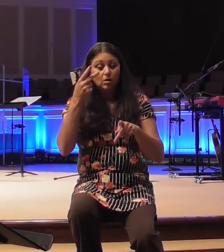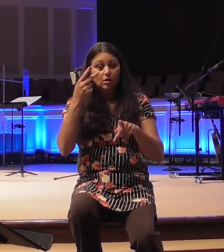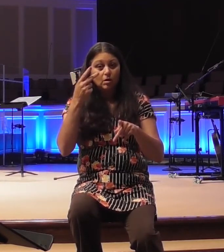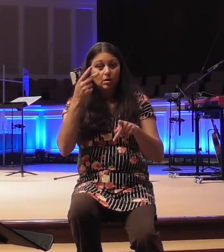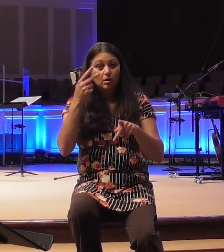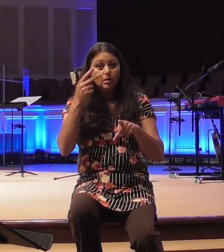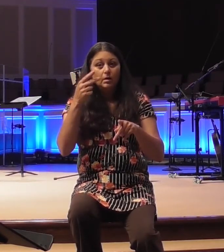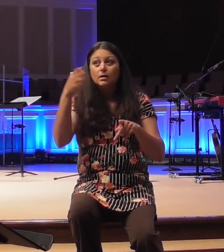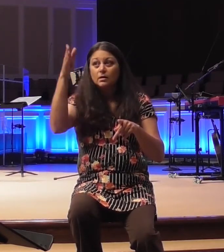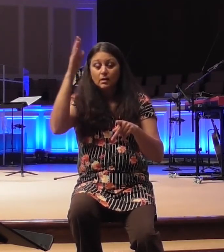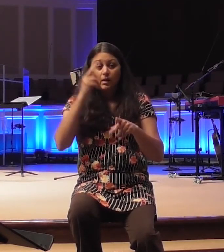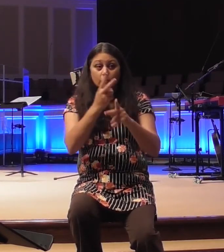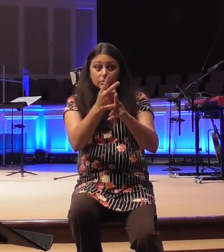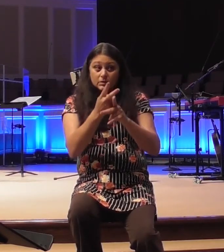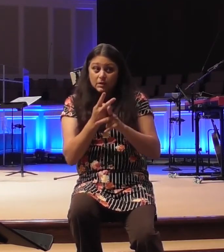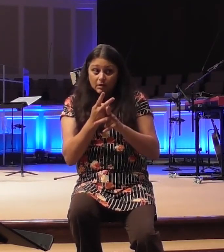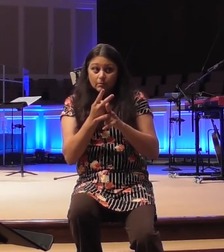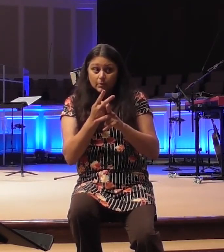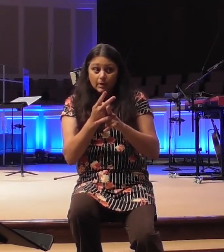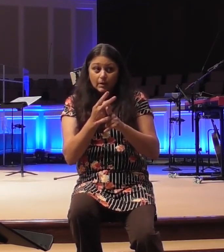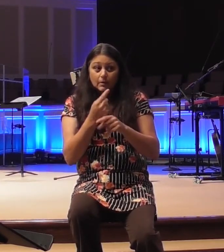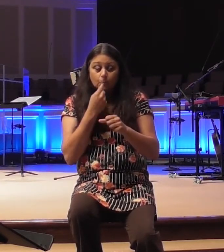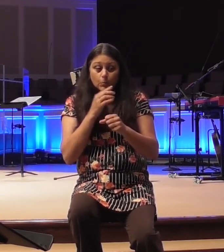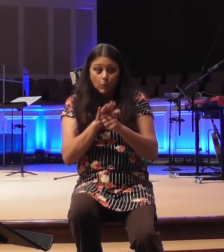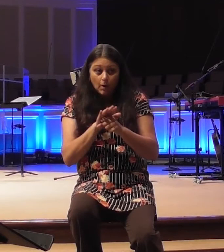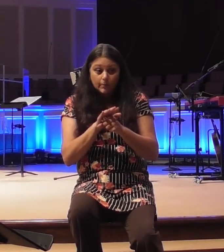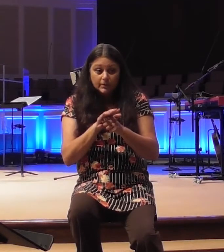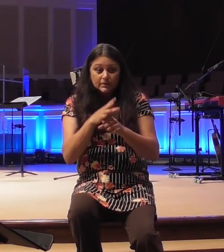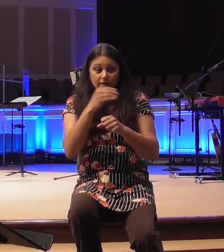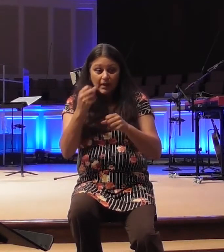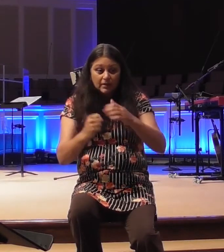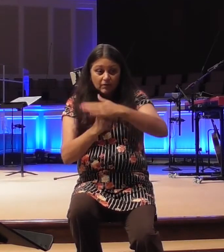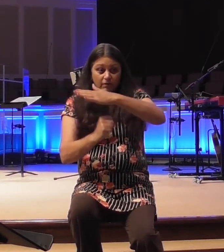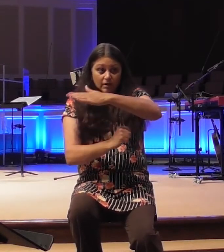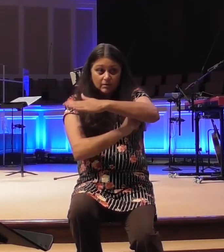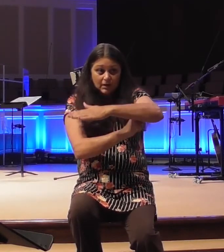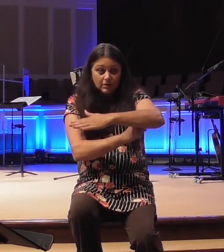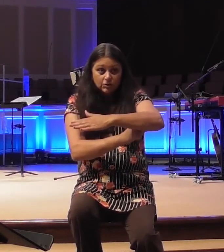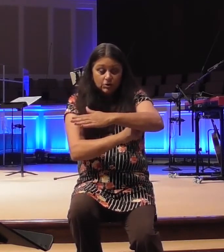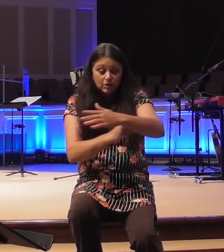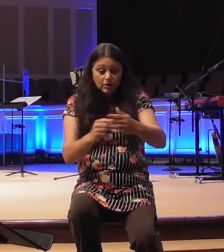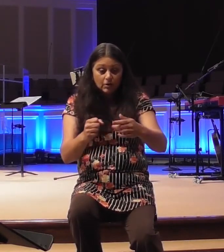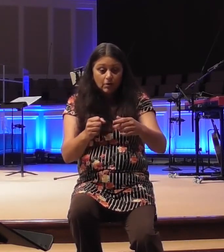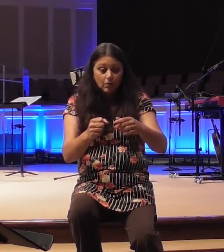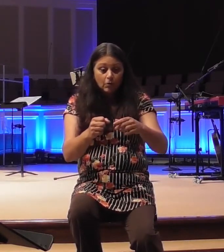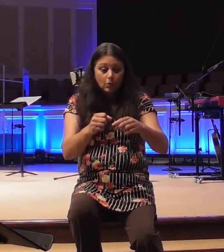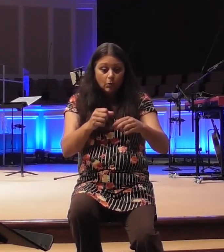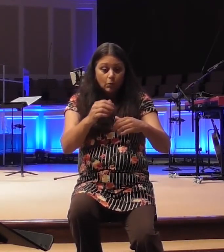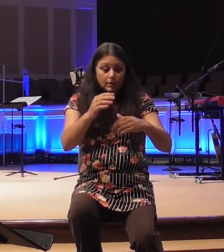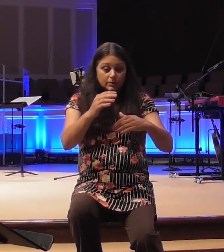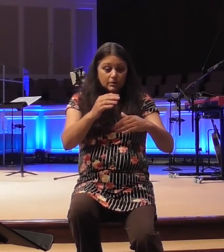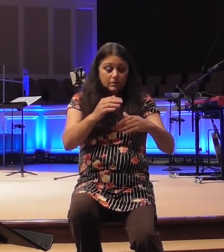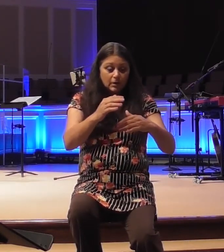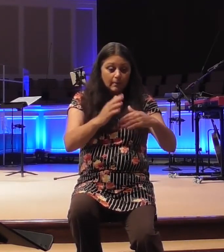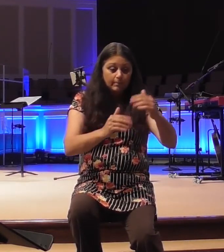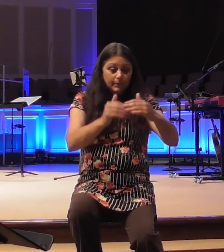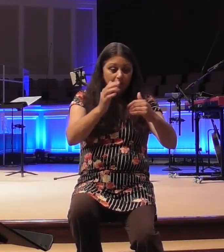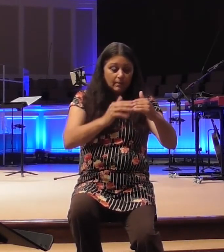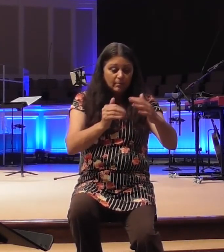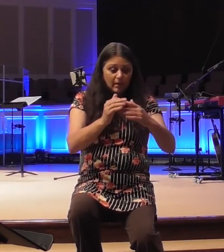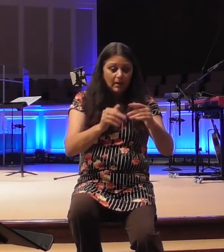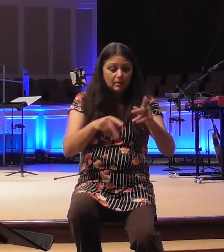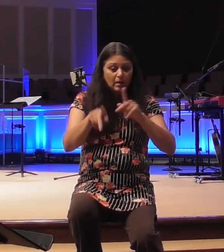it produces an uncertain sound so that the people far away can't discern. That's what the word is. They can't make out what the message